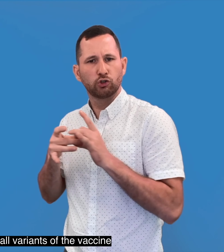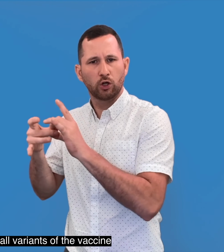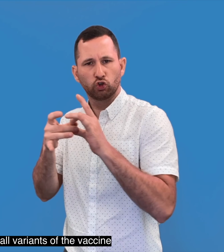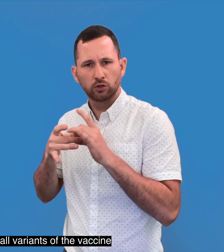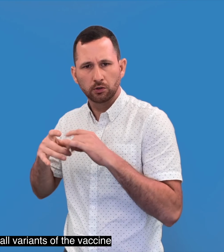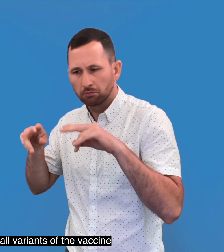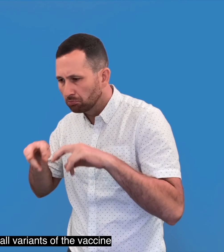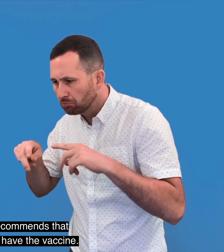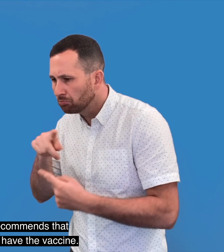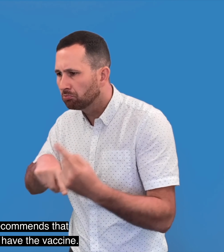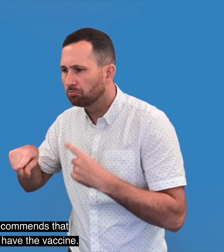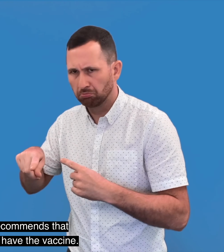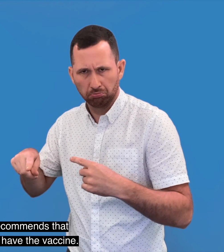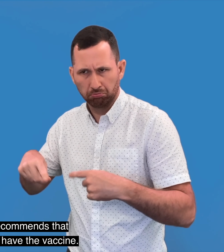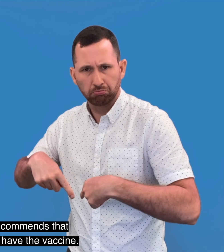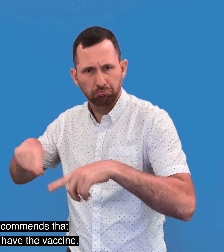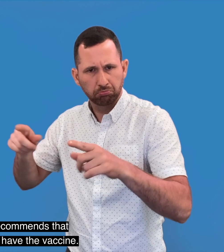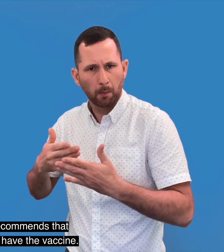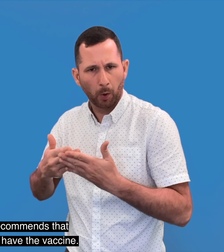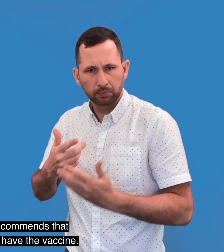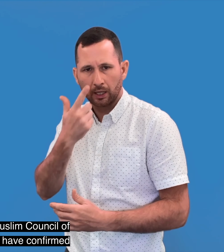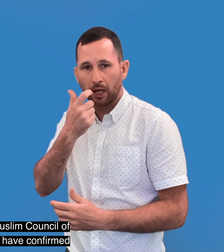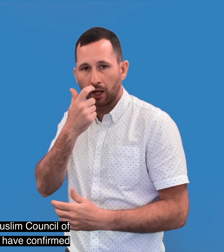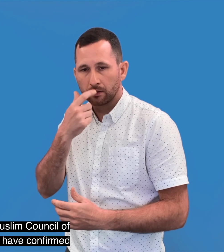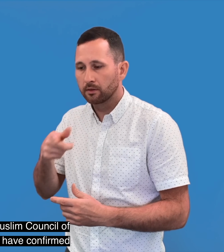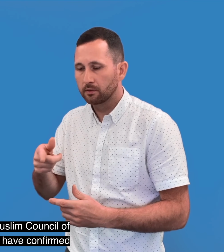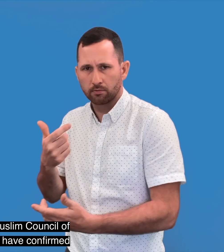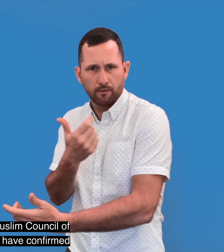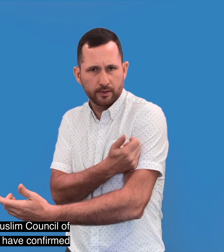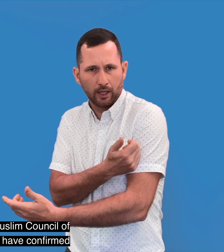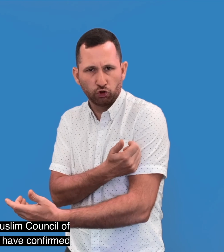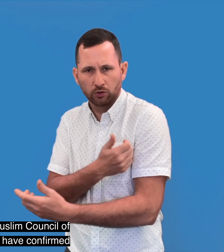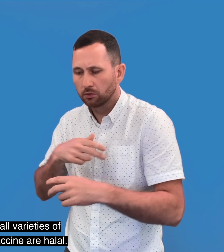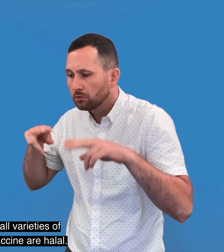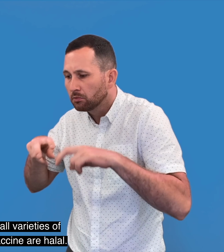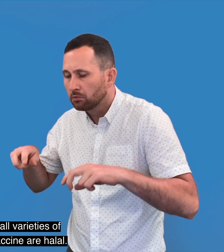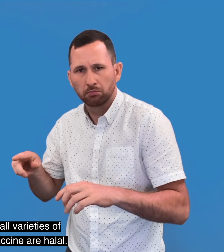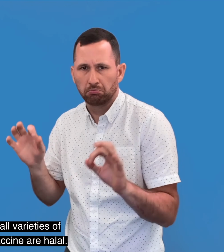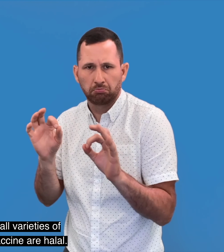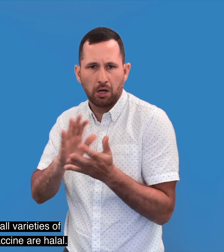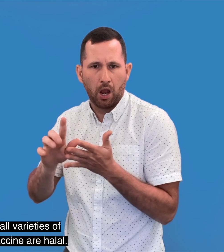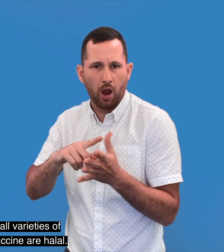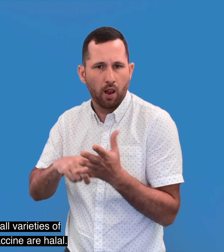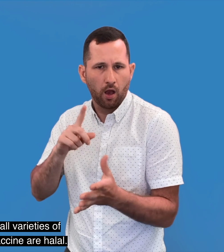of the vaccine and recommends that Muslims have the vaccine. The Muslim Council of Britain have confirmed that all varieties of the vaccine are